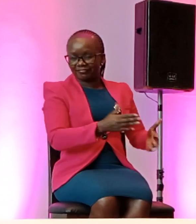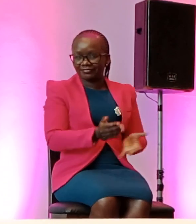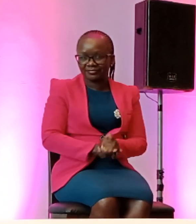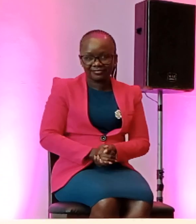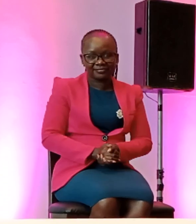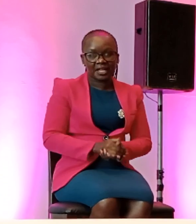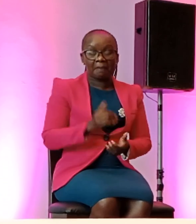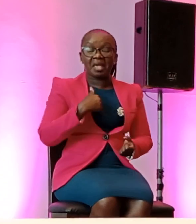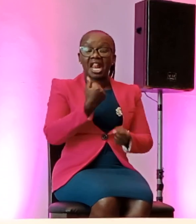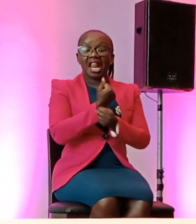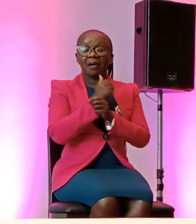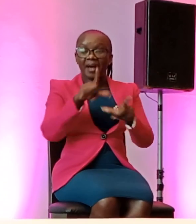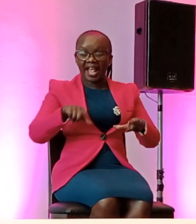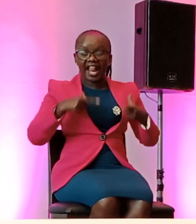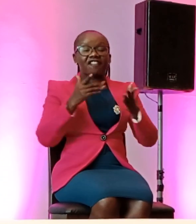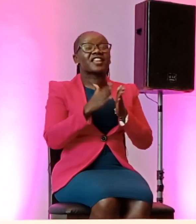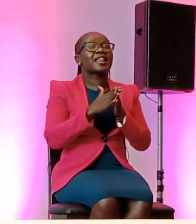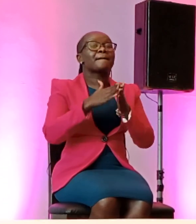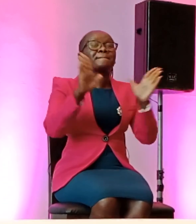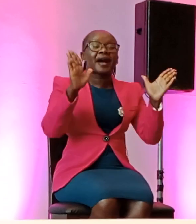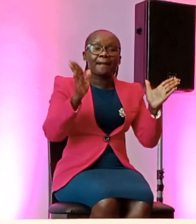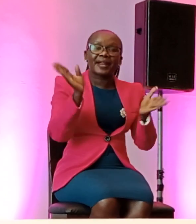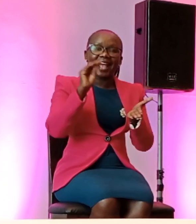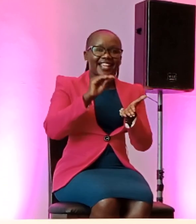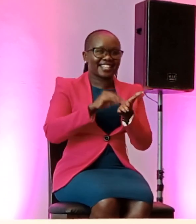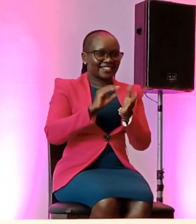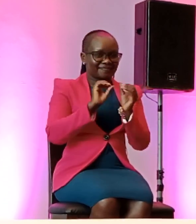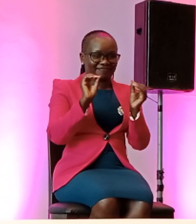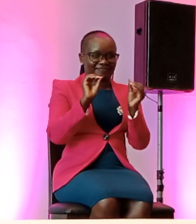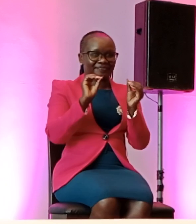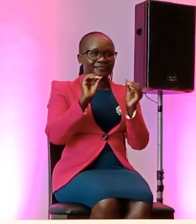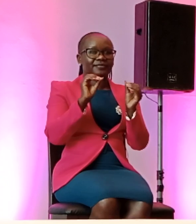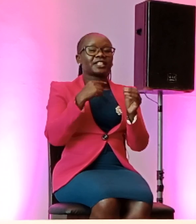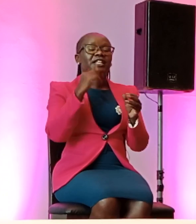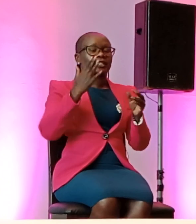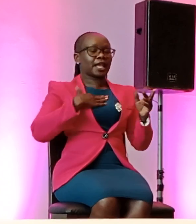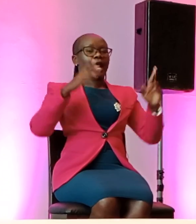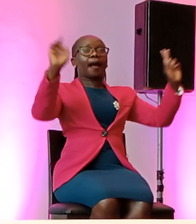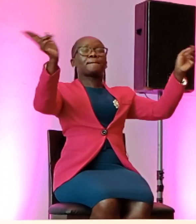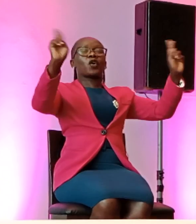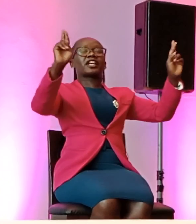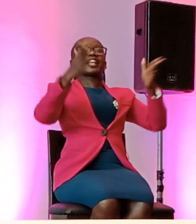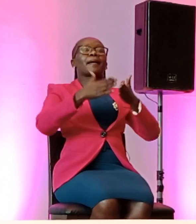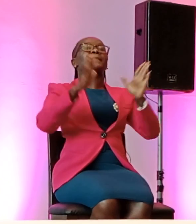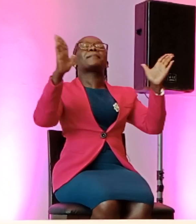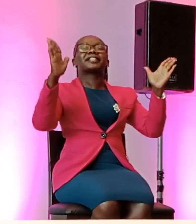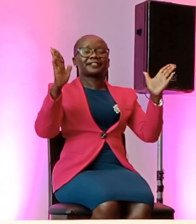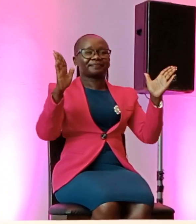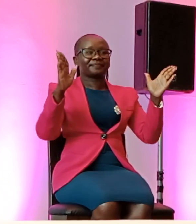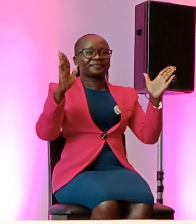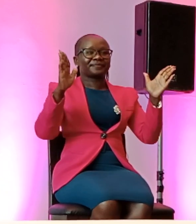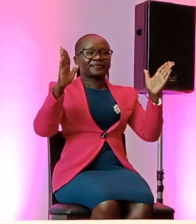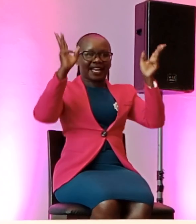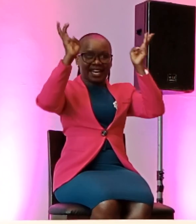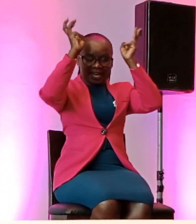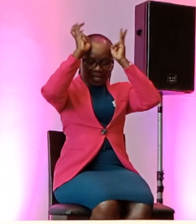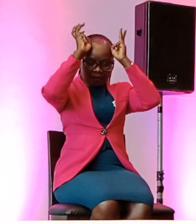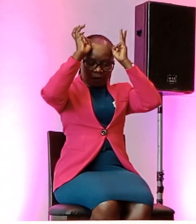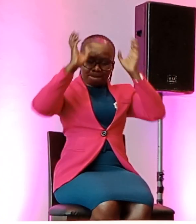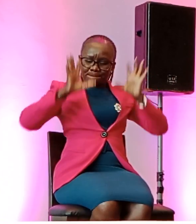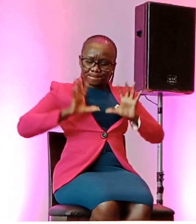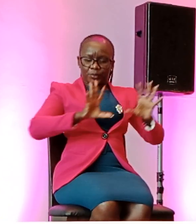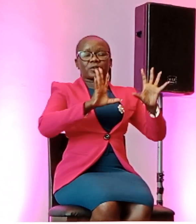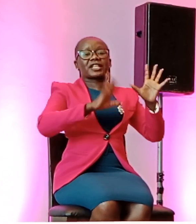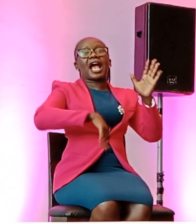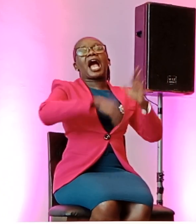my life in public again. And I said, I'm already in public. The devil pushed me out